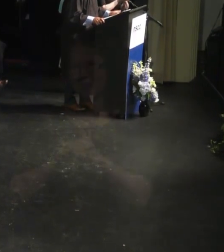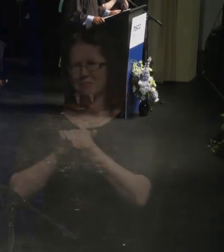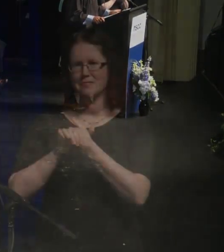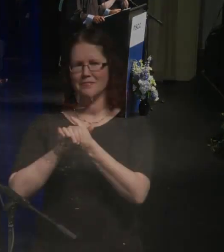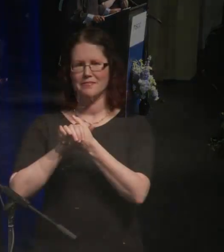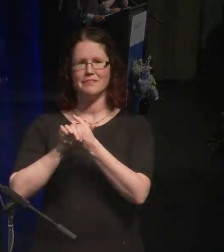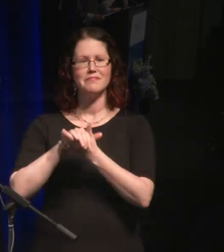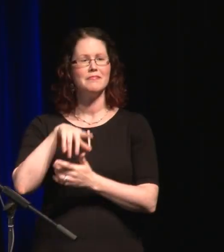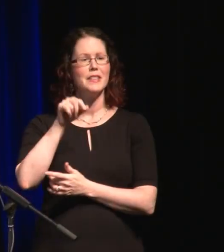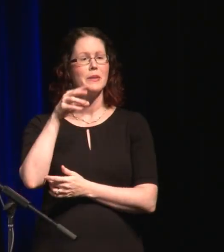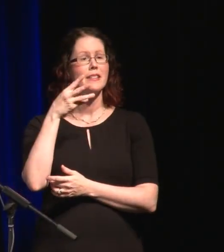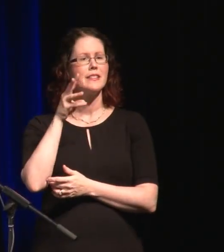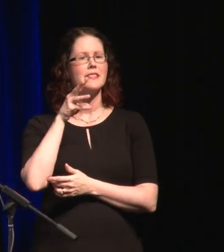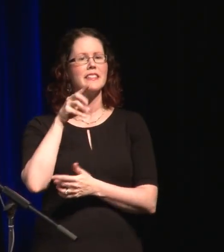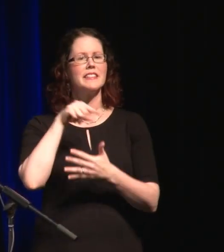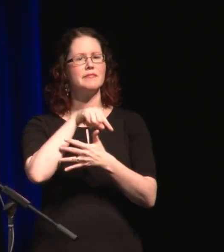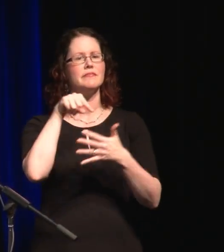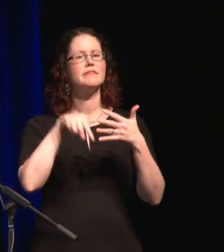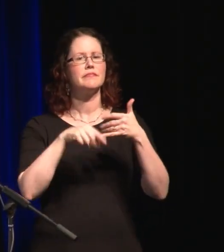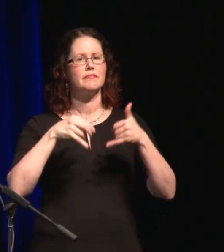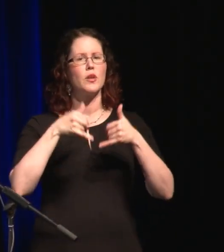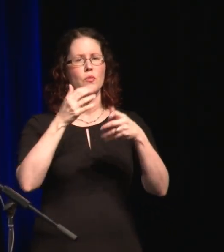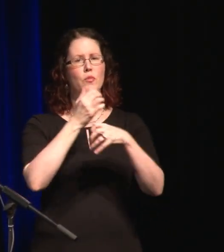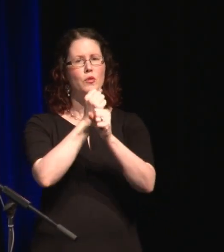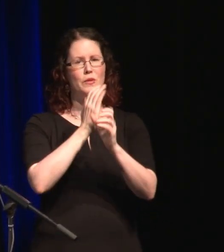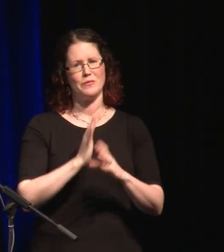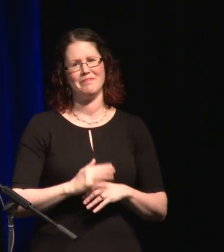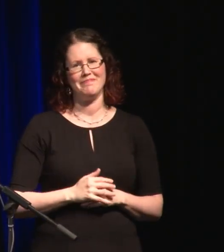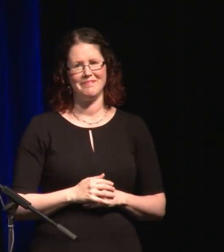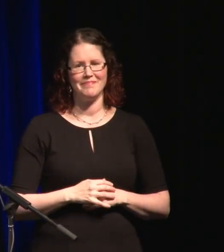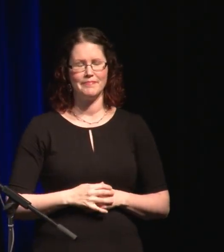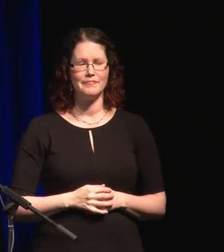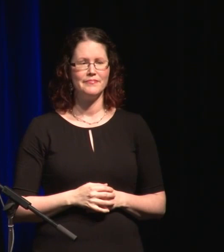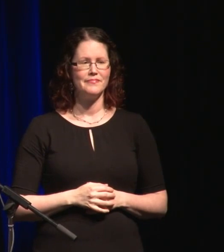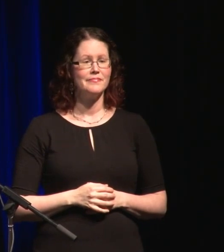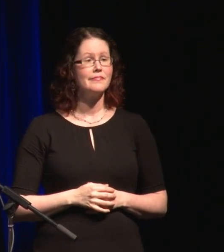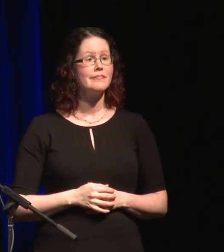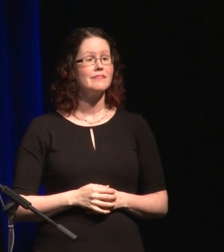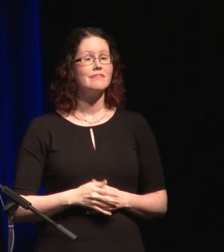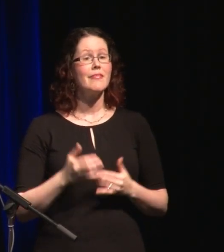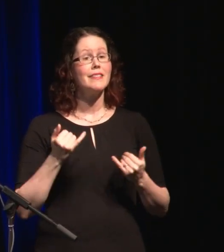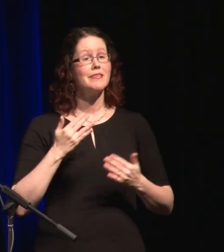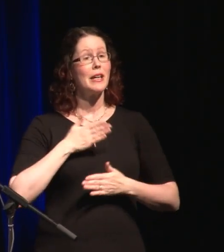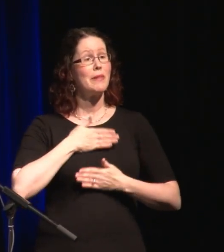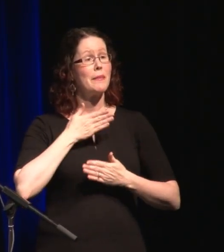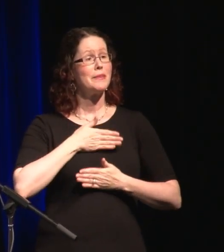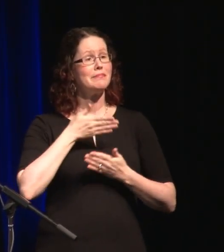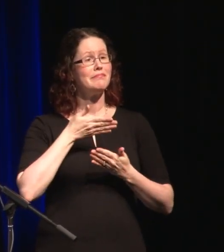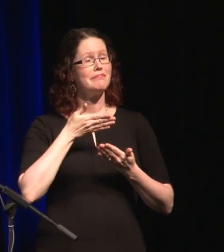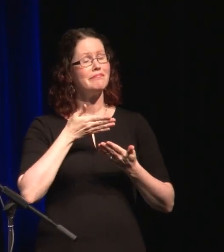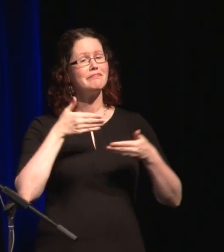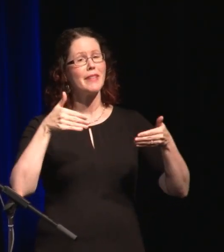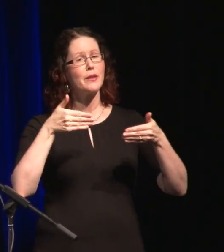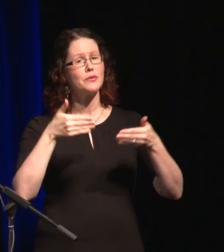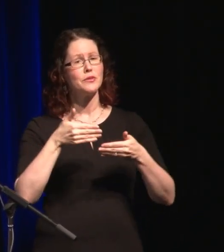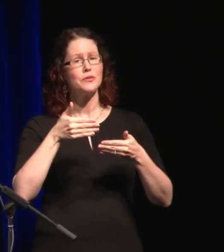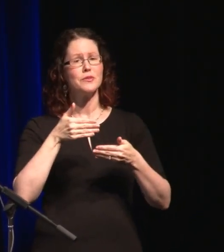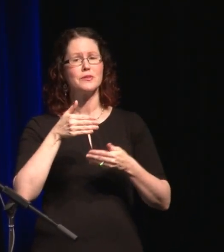Congratulations to the 2016 Convocation Award recipients. It is now my pleasure to present you the voice of the graduates of